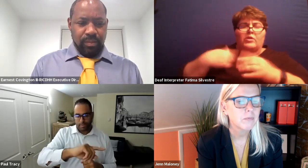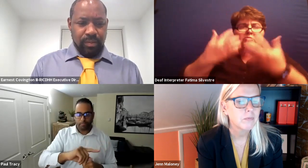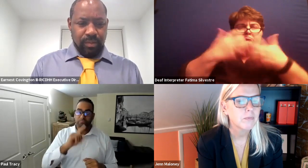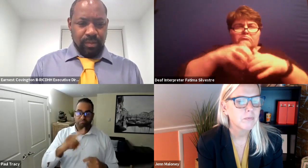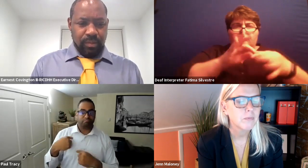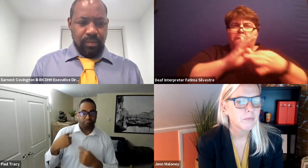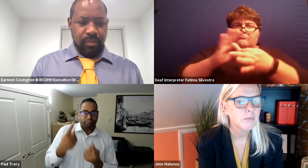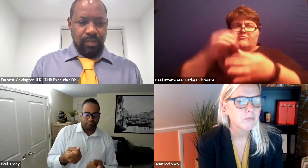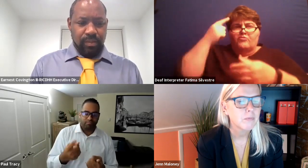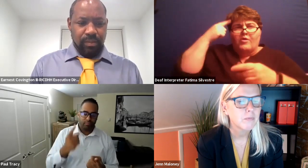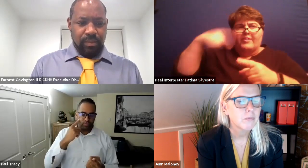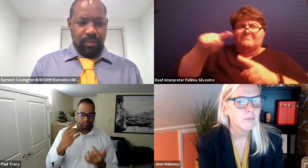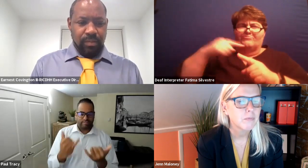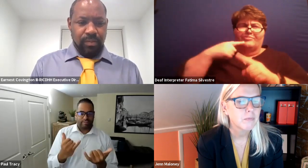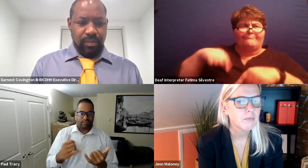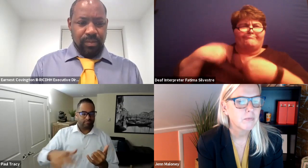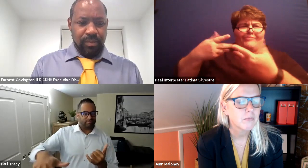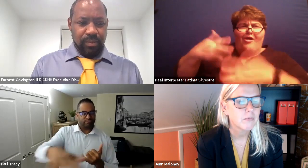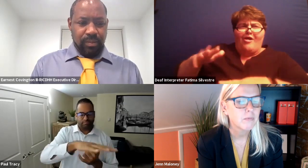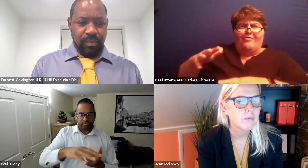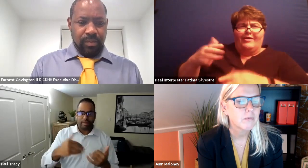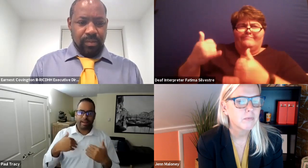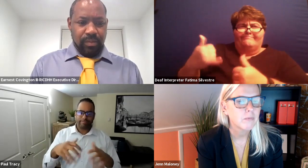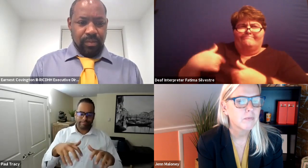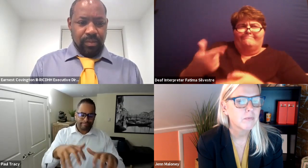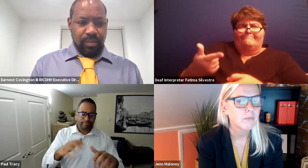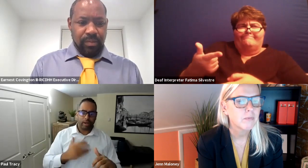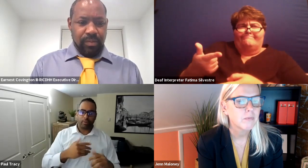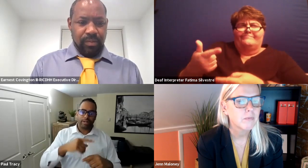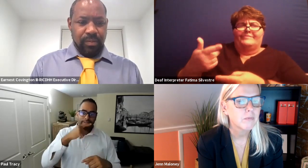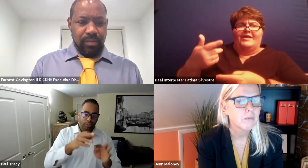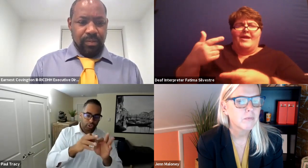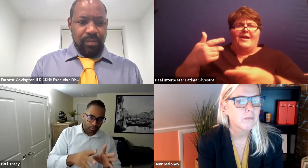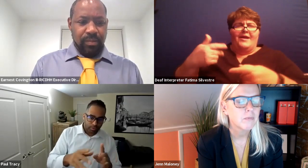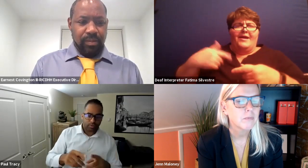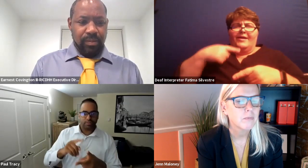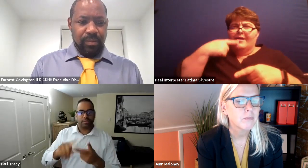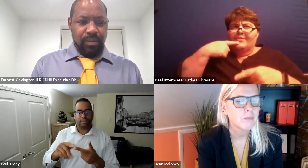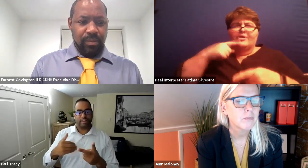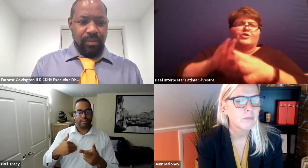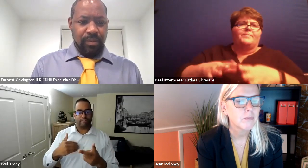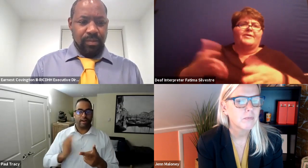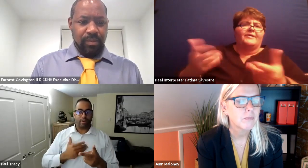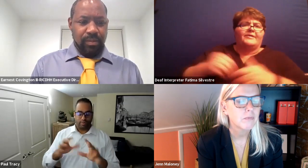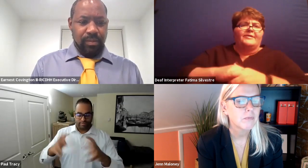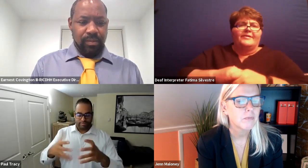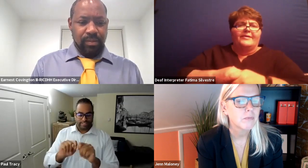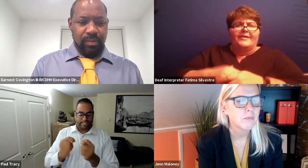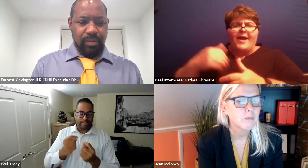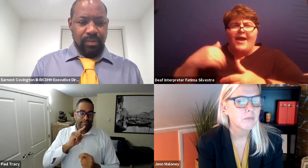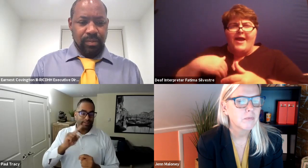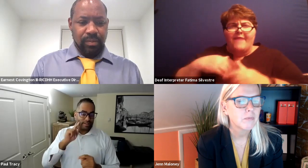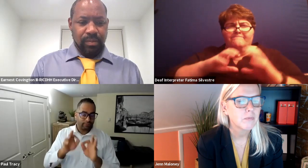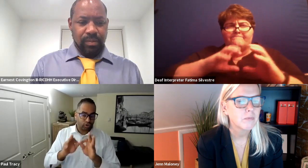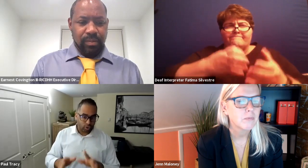can contact us and we provide interpreting services. So we cover this area. We have many ASL